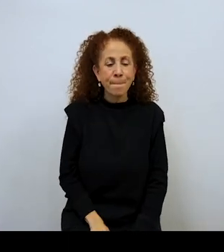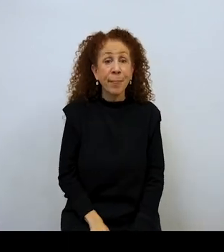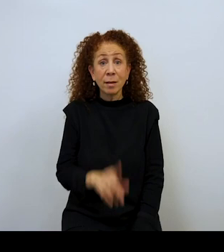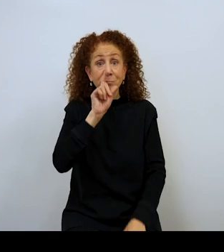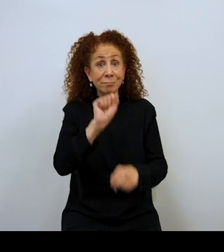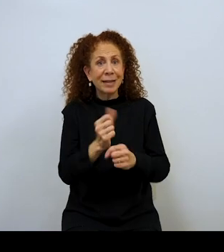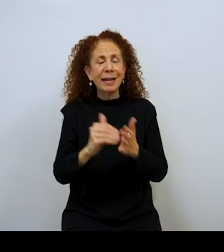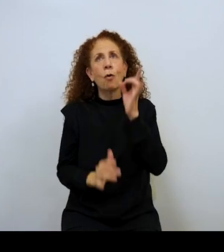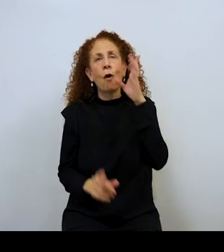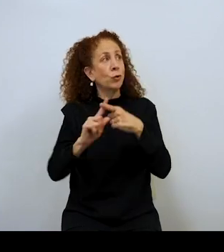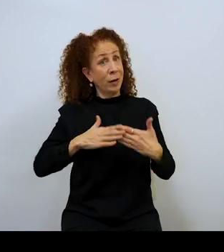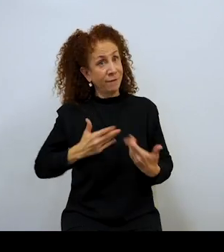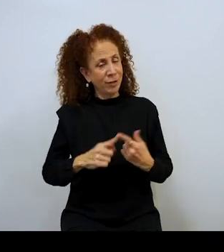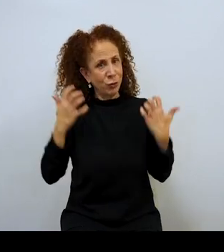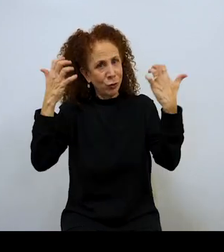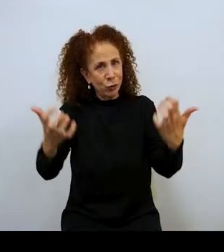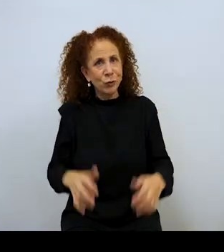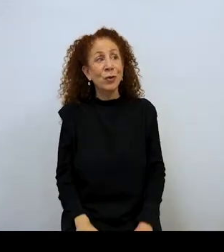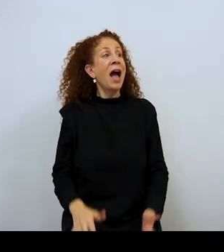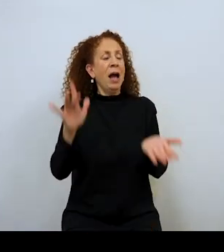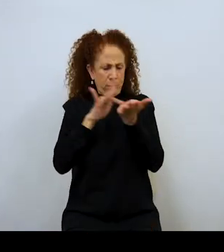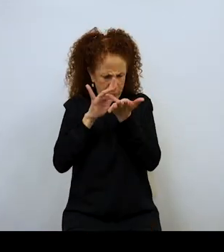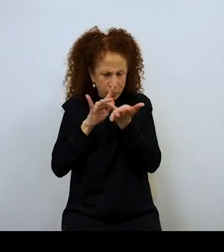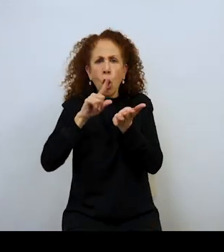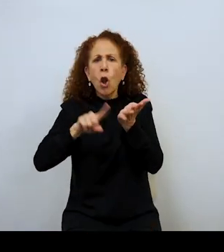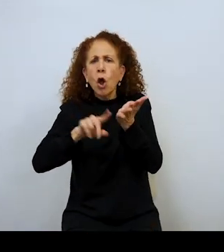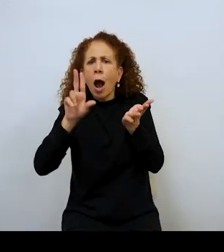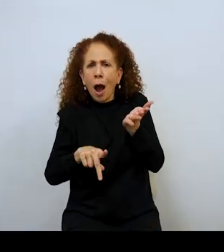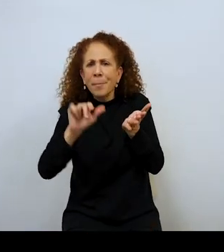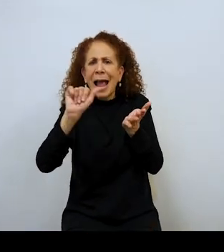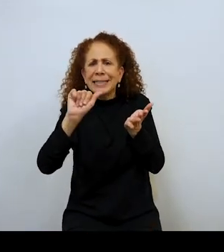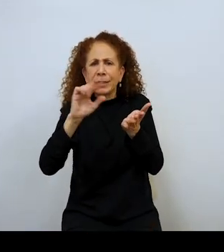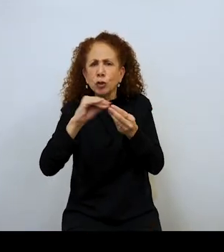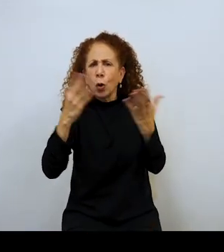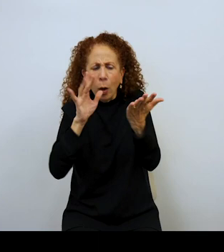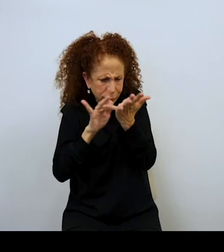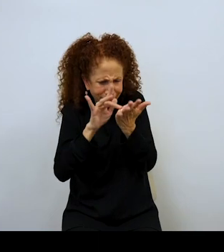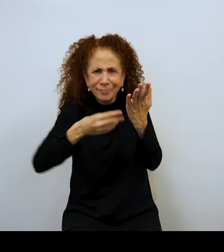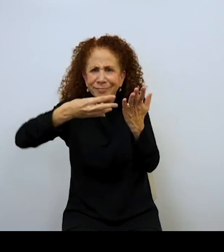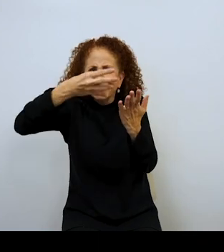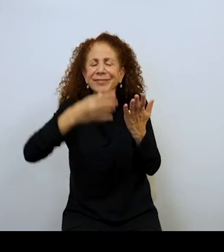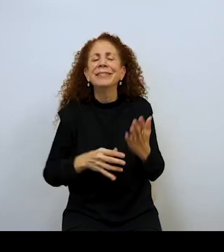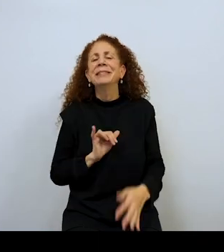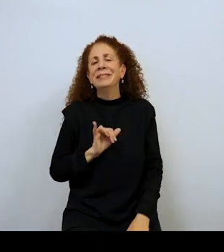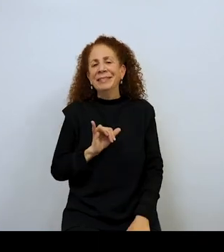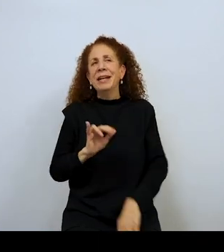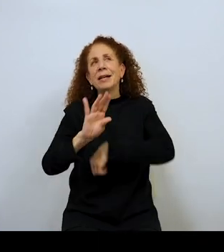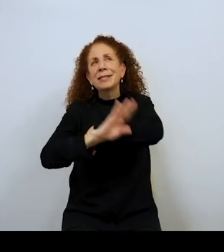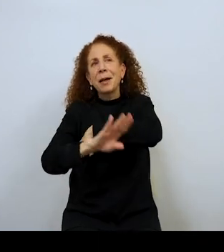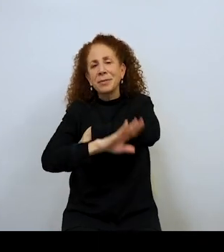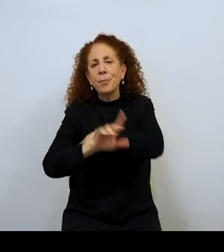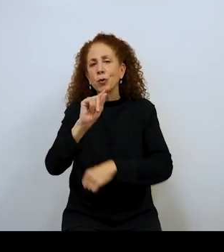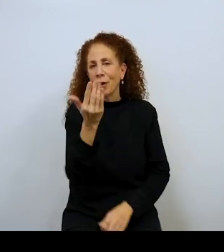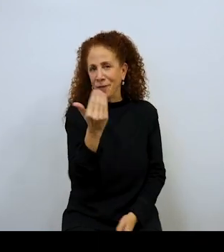literally, again, horrible thing to confess, went on Wikipedia to look at plot summary. And this was in September